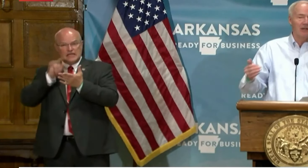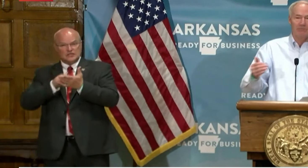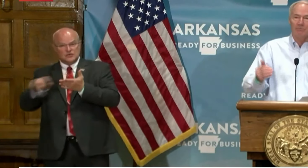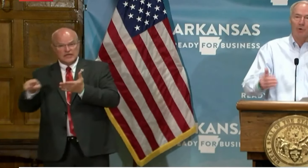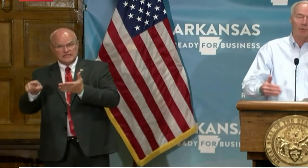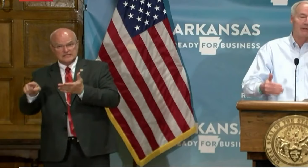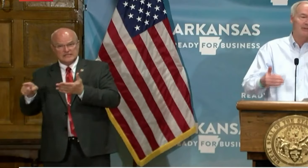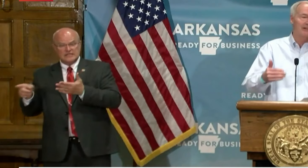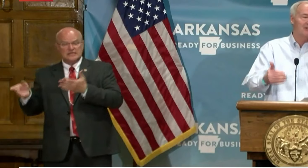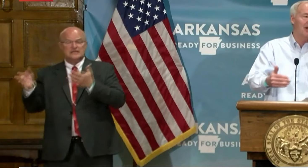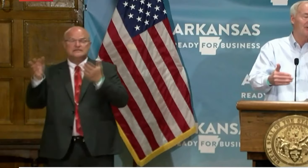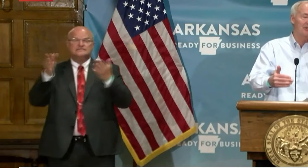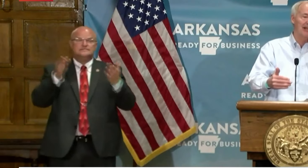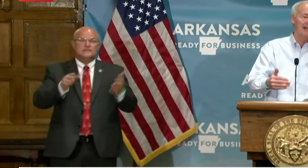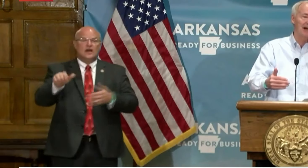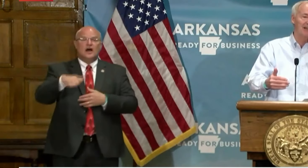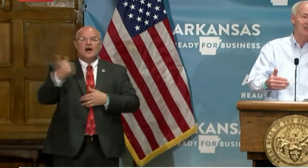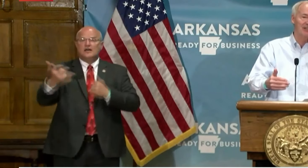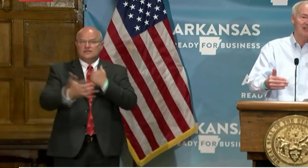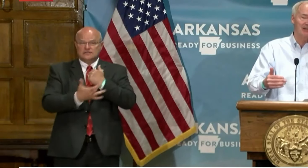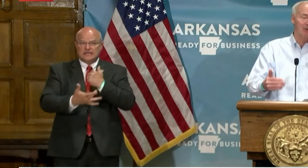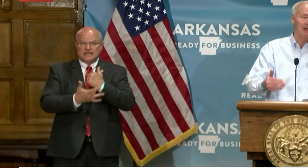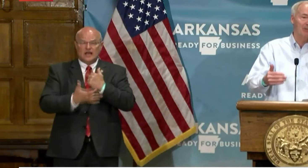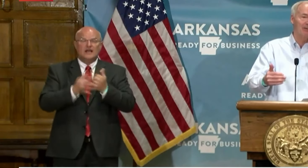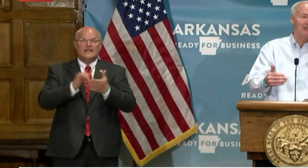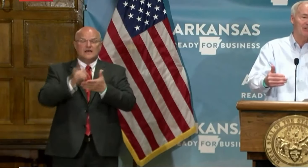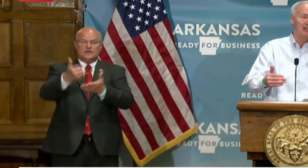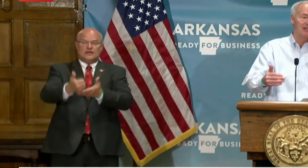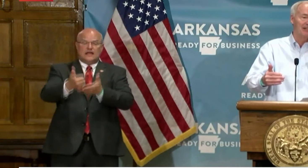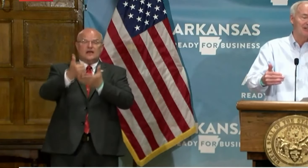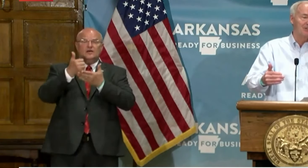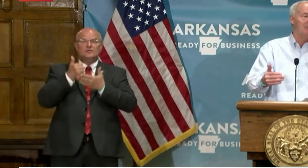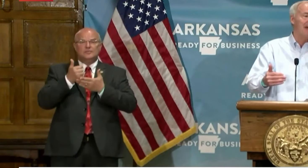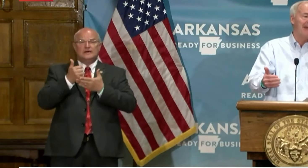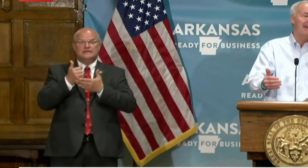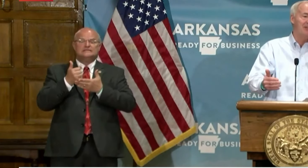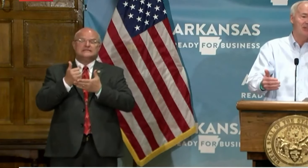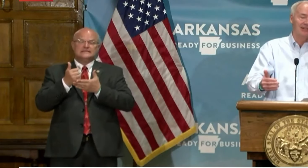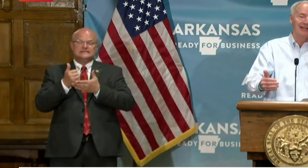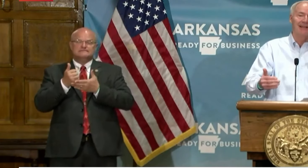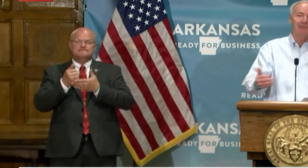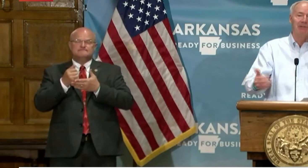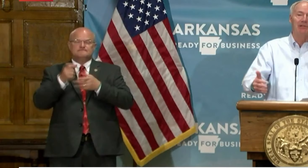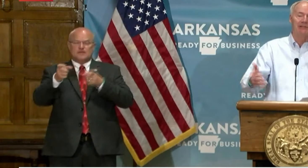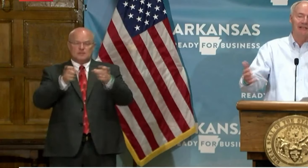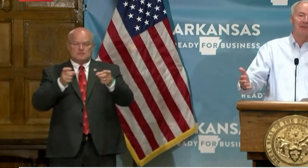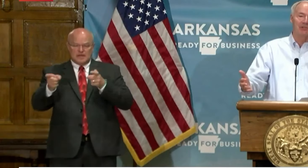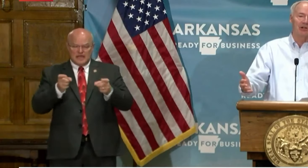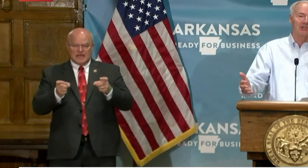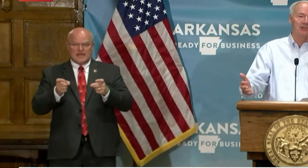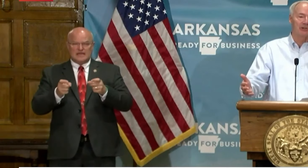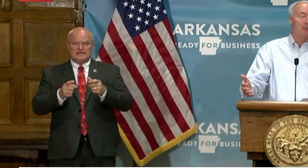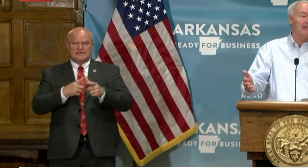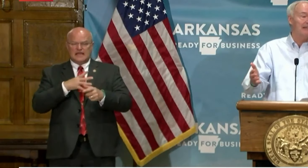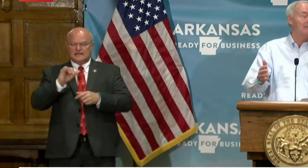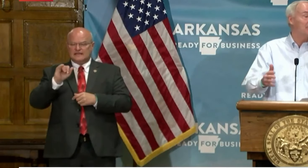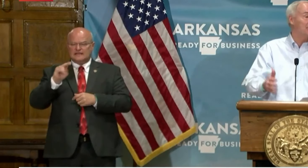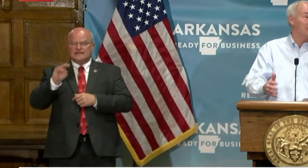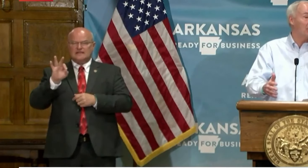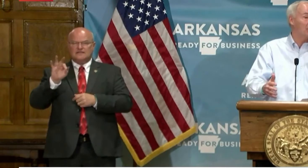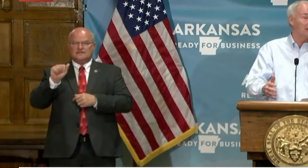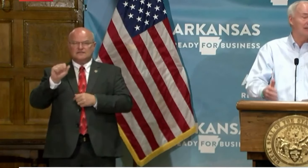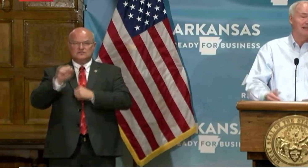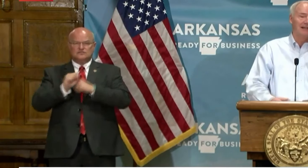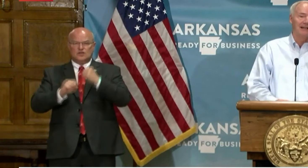tracing, or whether it is other technologies that will help us to manage and build the infrastructure that we need